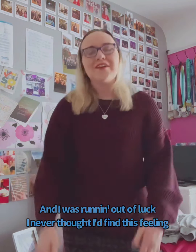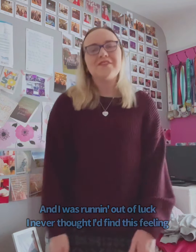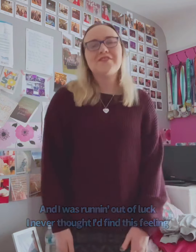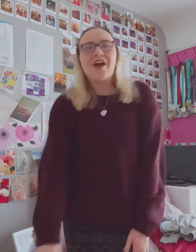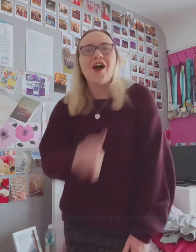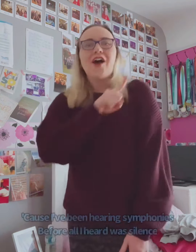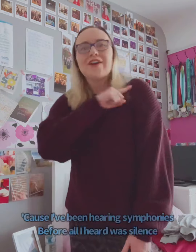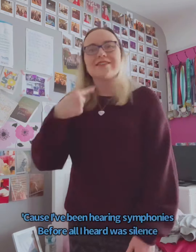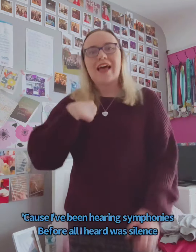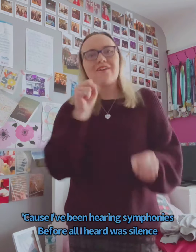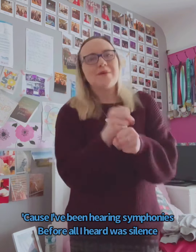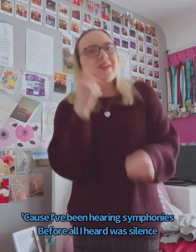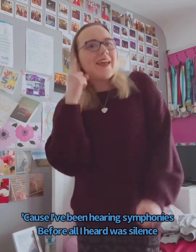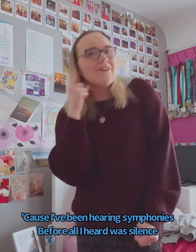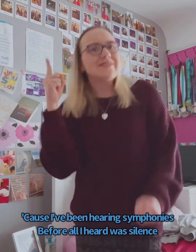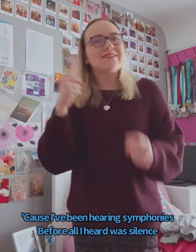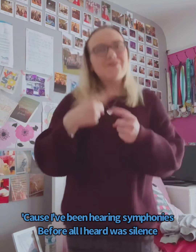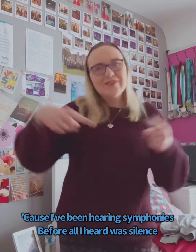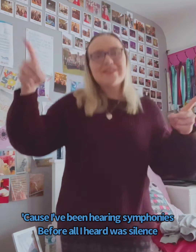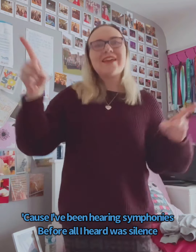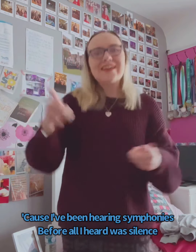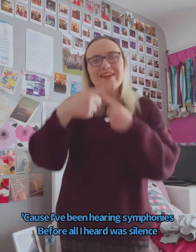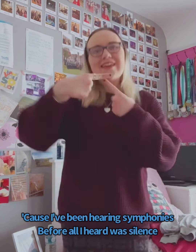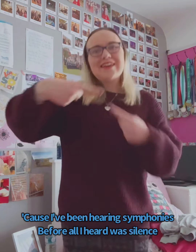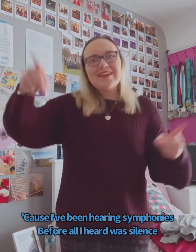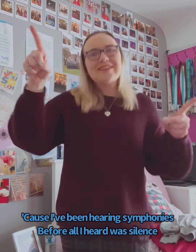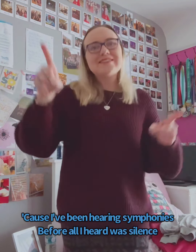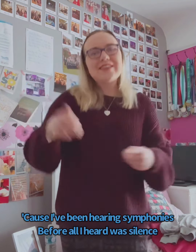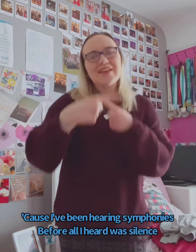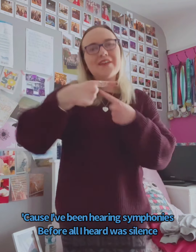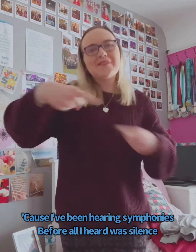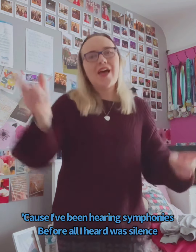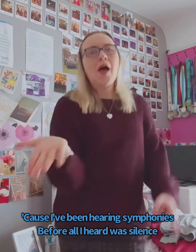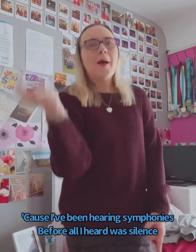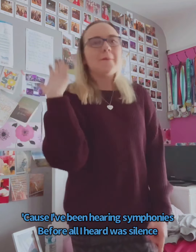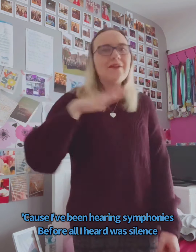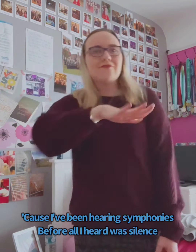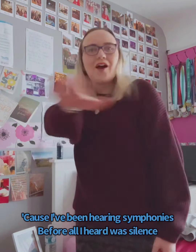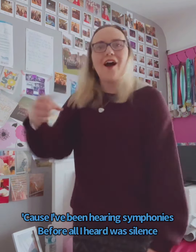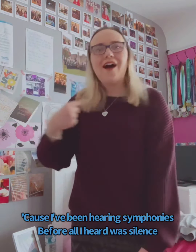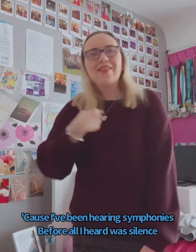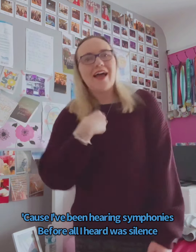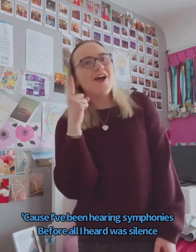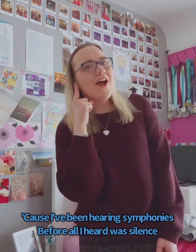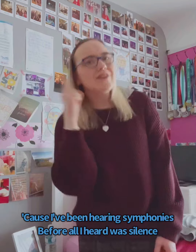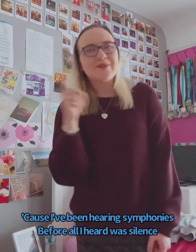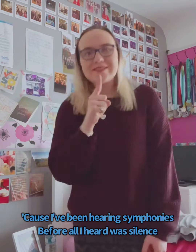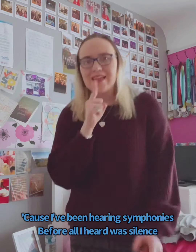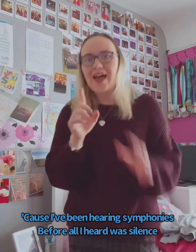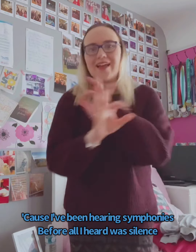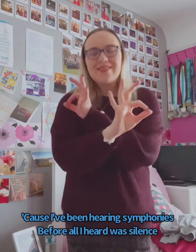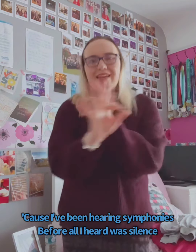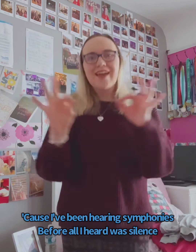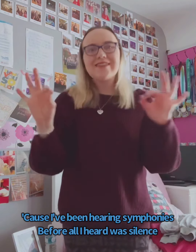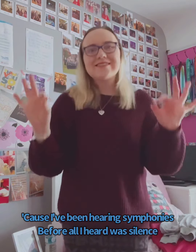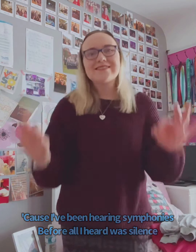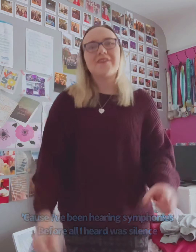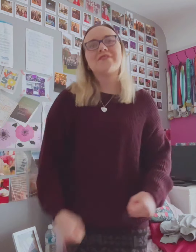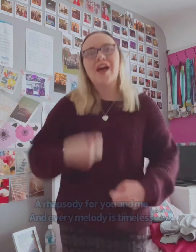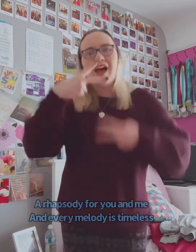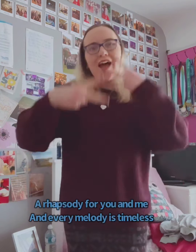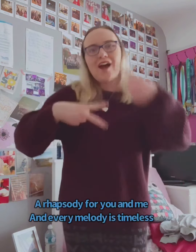Cause I've been hearing symphonies Before all I heard was silence